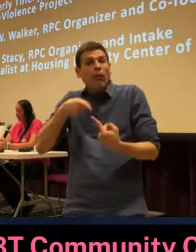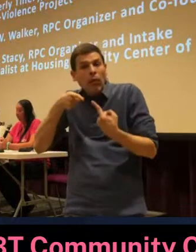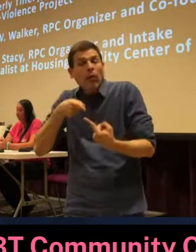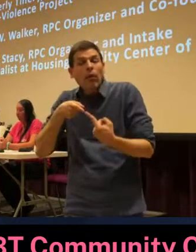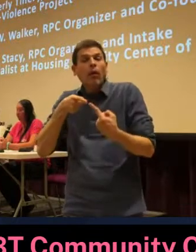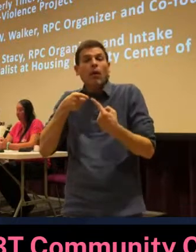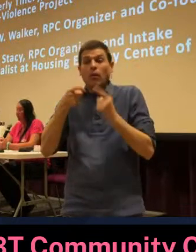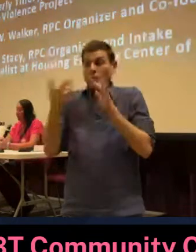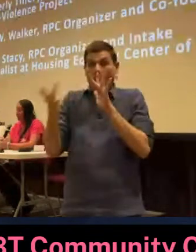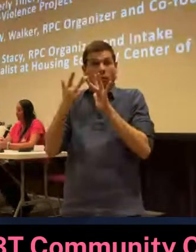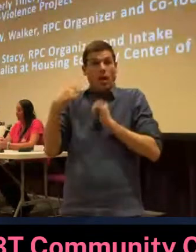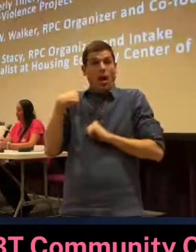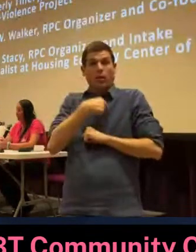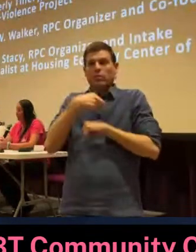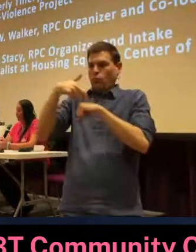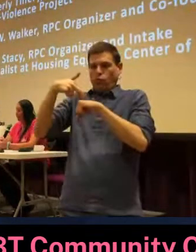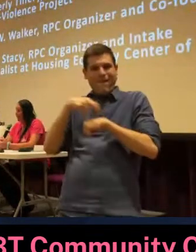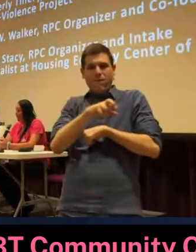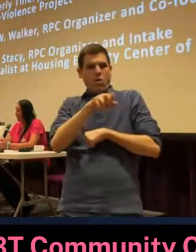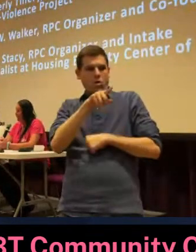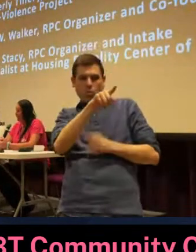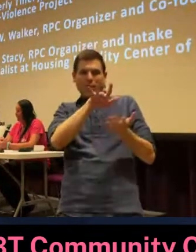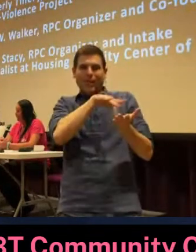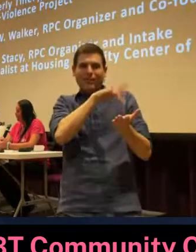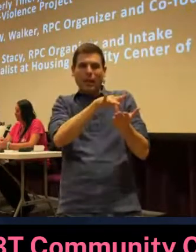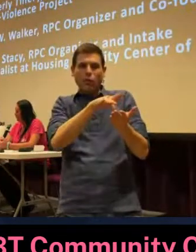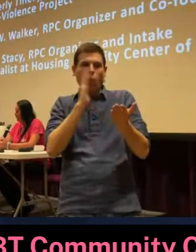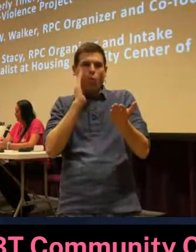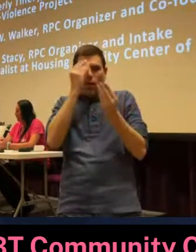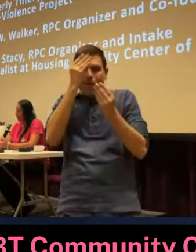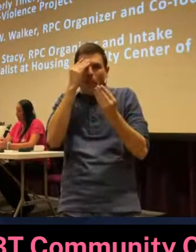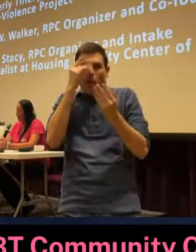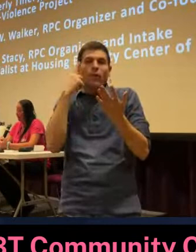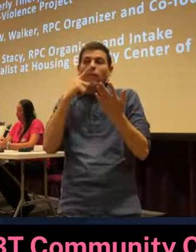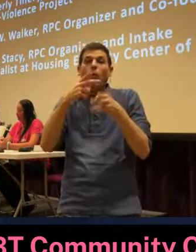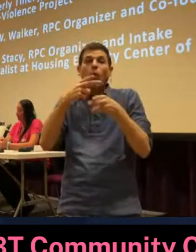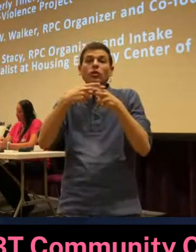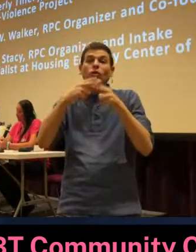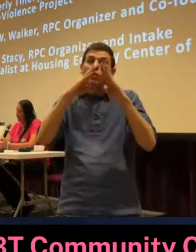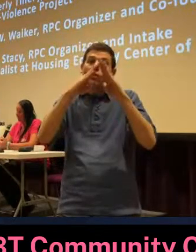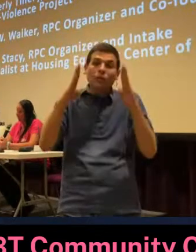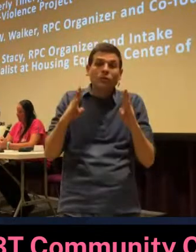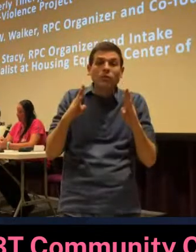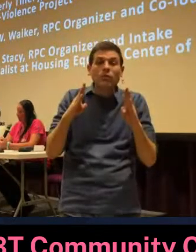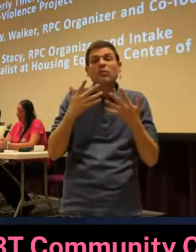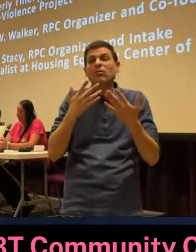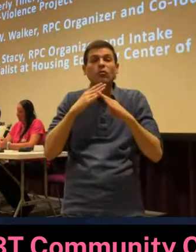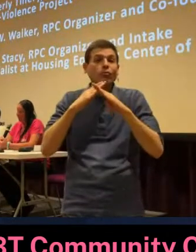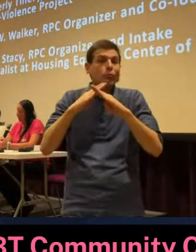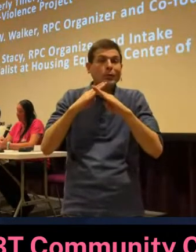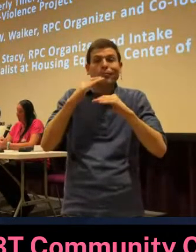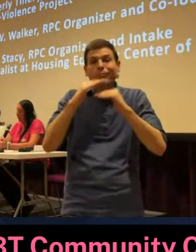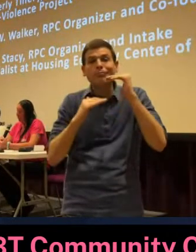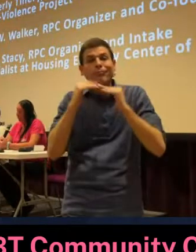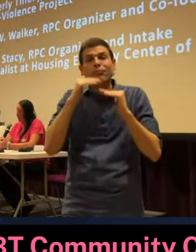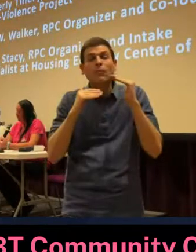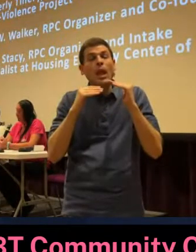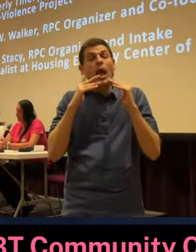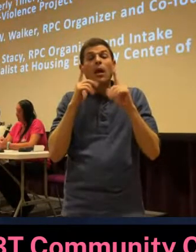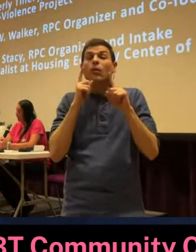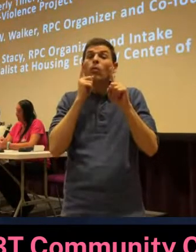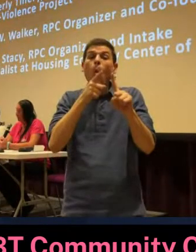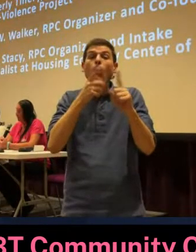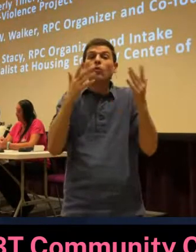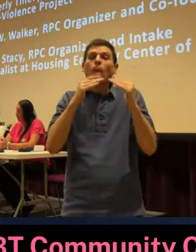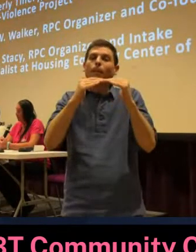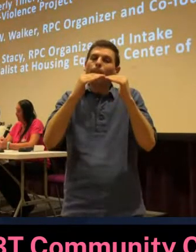We'll get you the information that you need to get to a shelter, potentially permanent housing instead